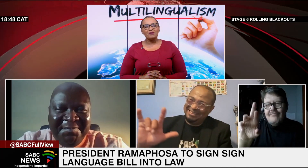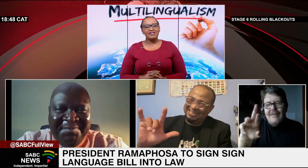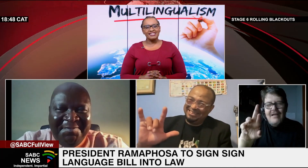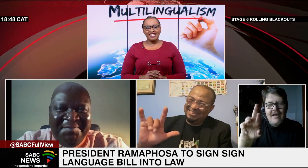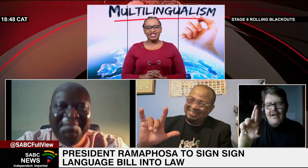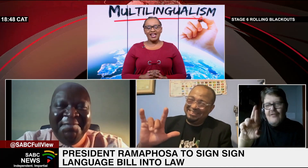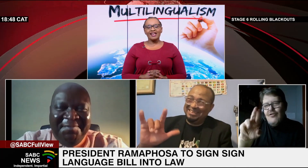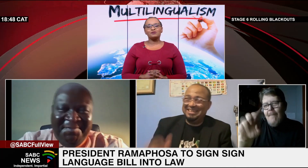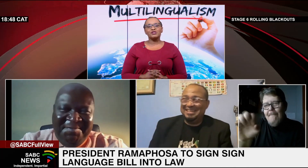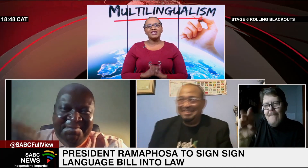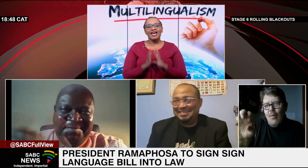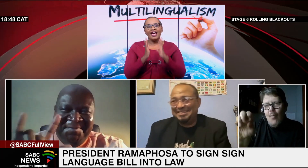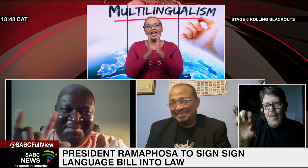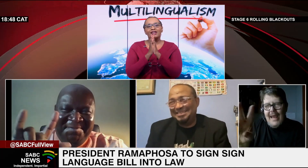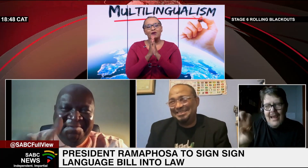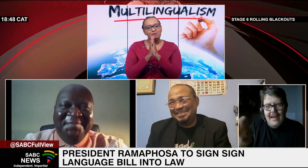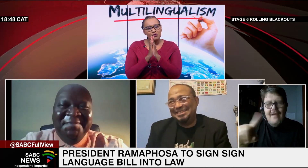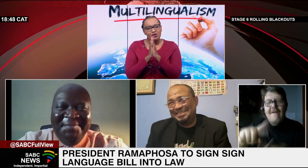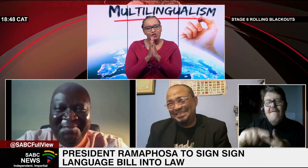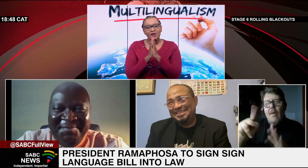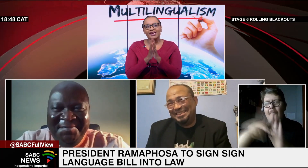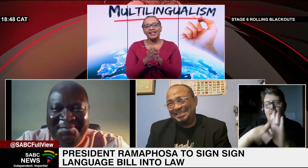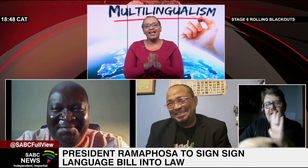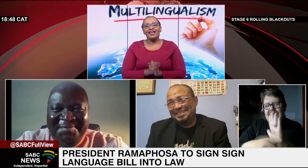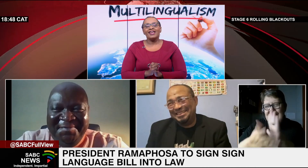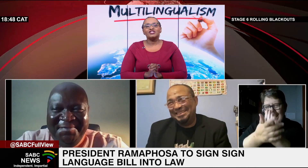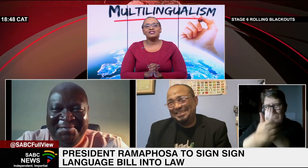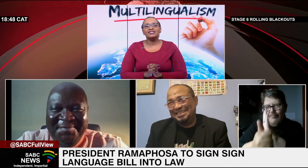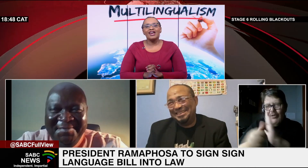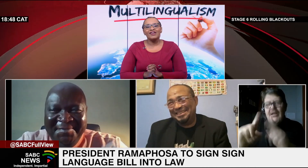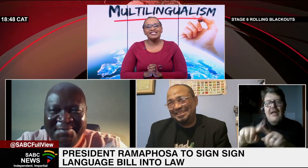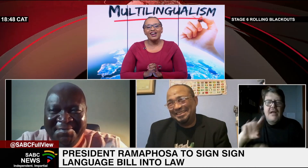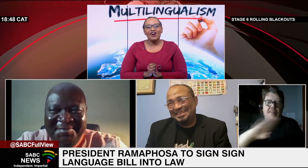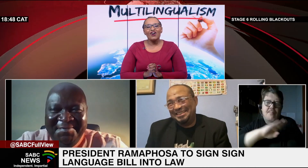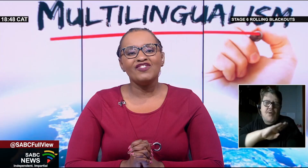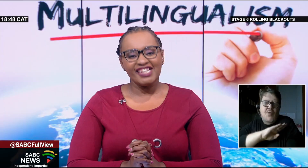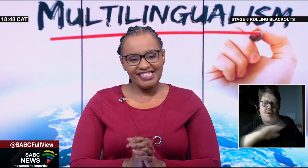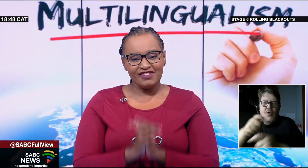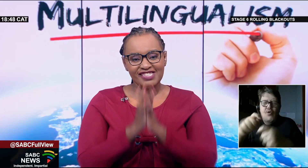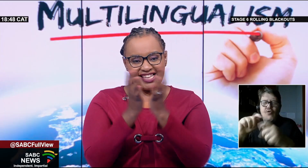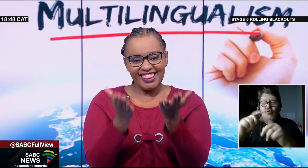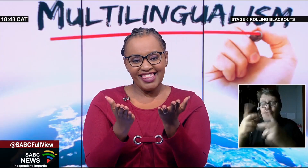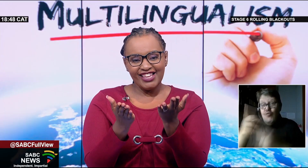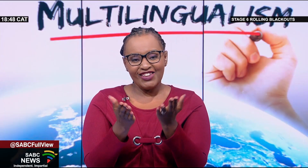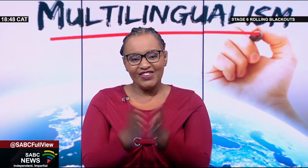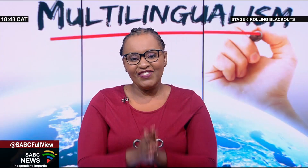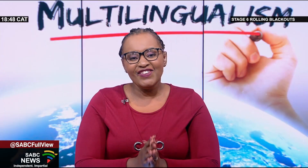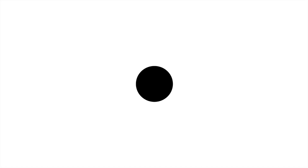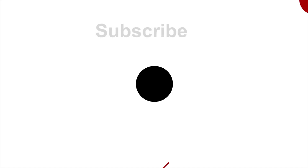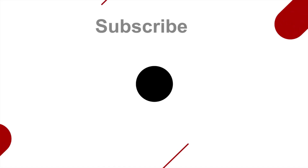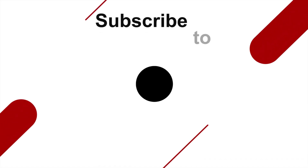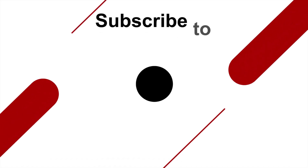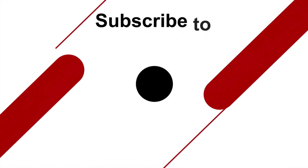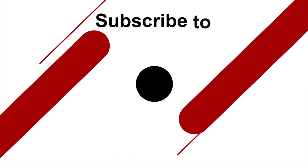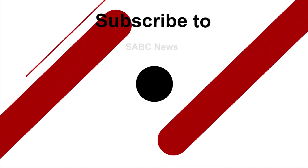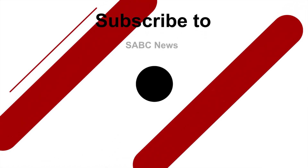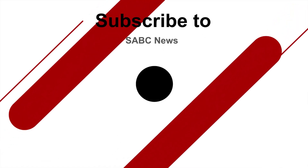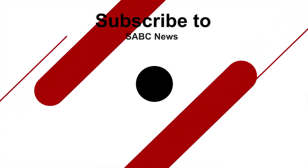policy implementation expert, and Bruno Druchen, National Director of DEFSA. Thank you.